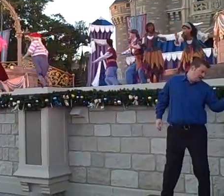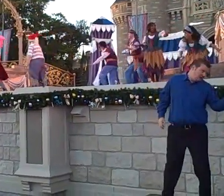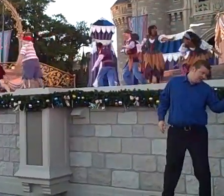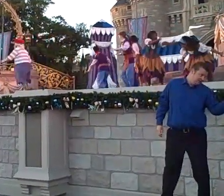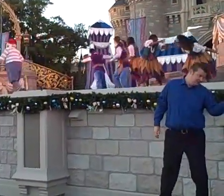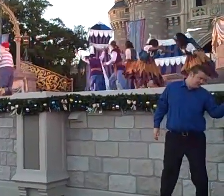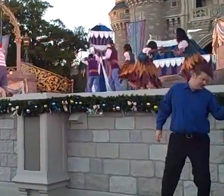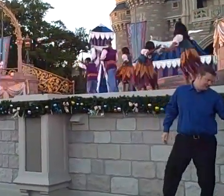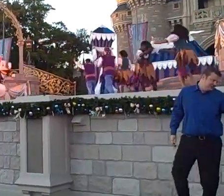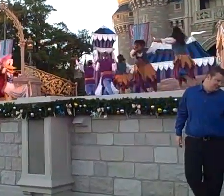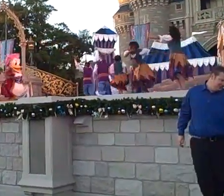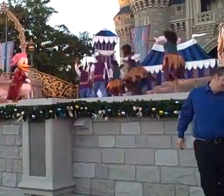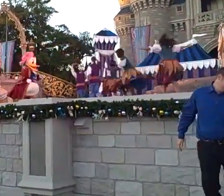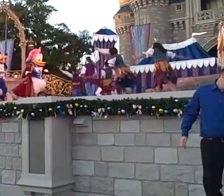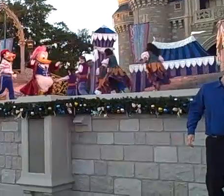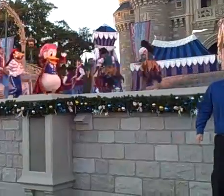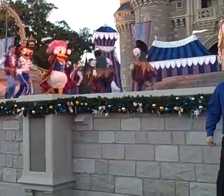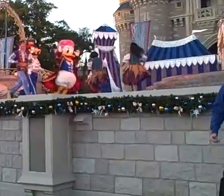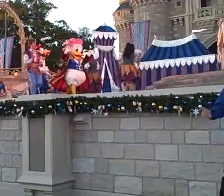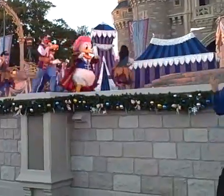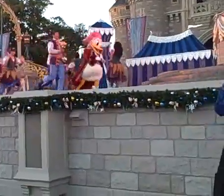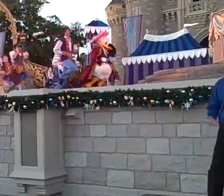go!